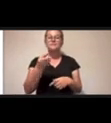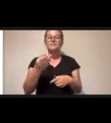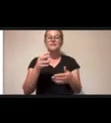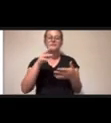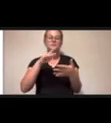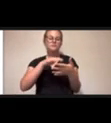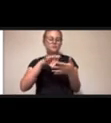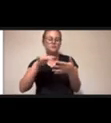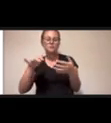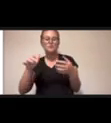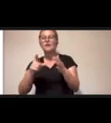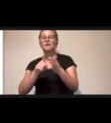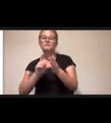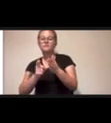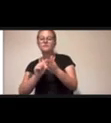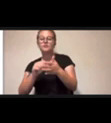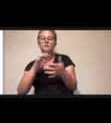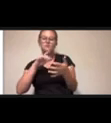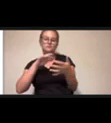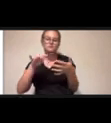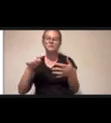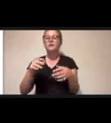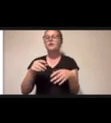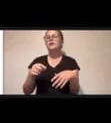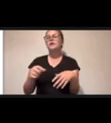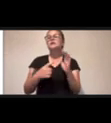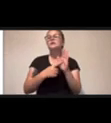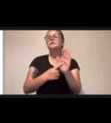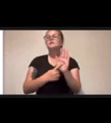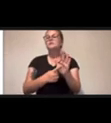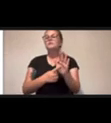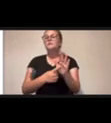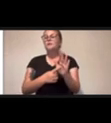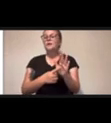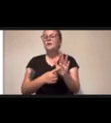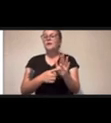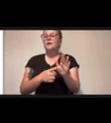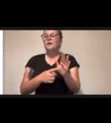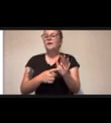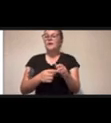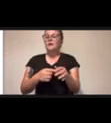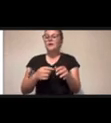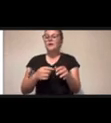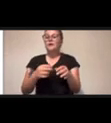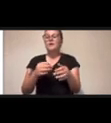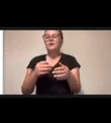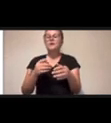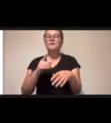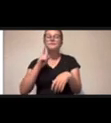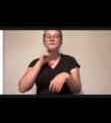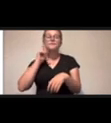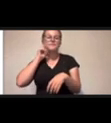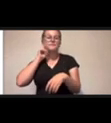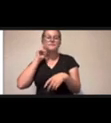This study and the review of this study prove